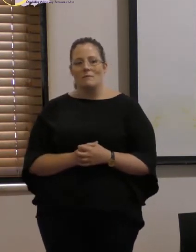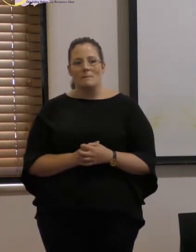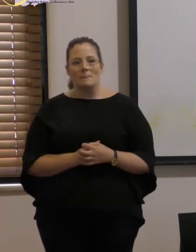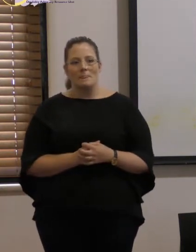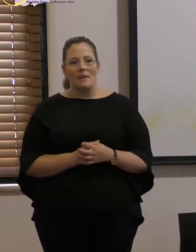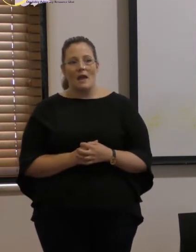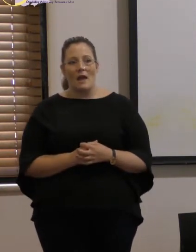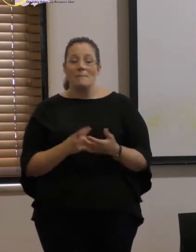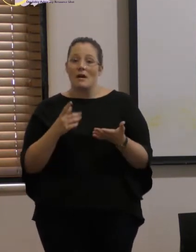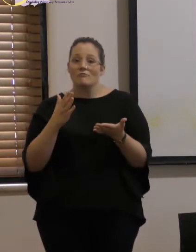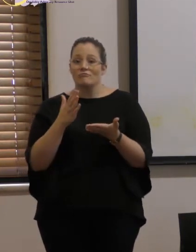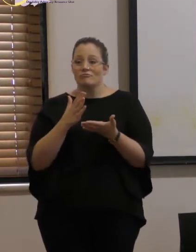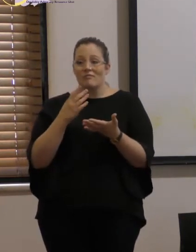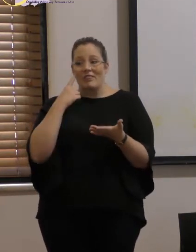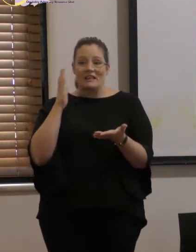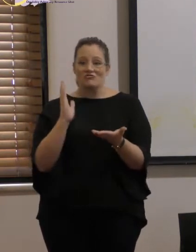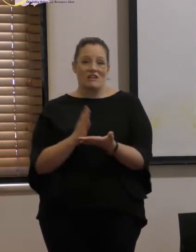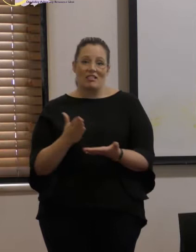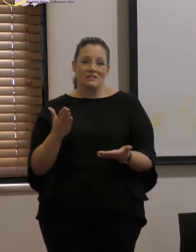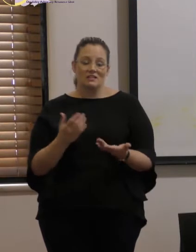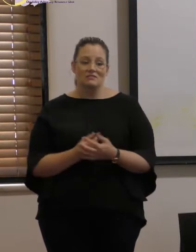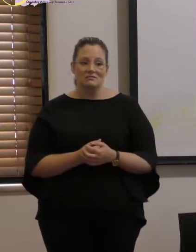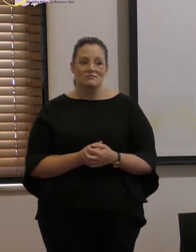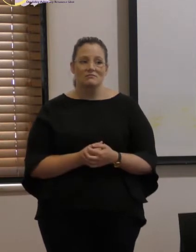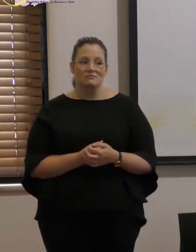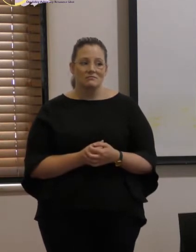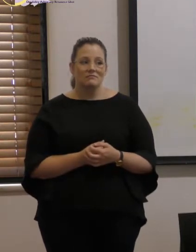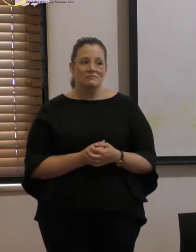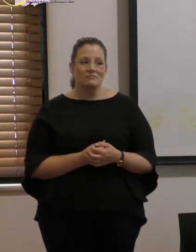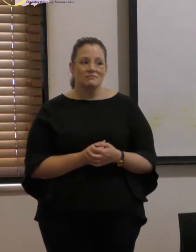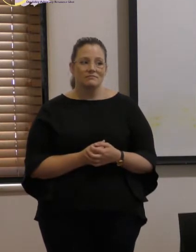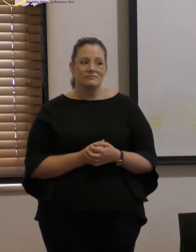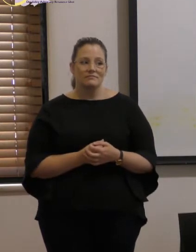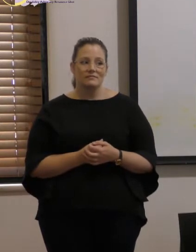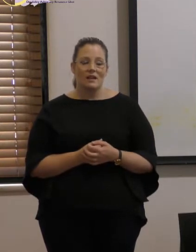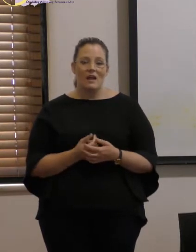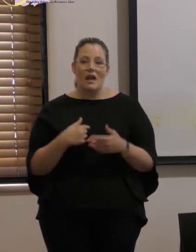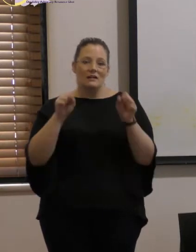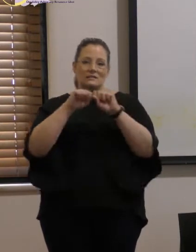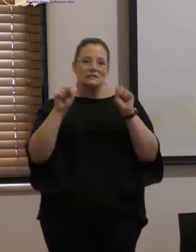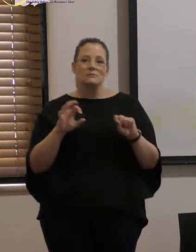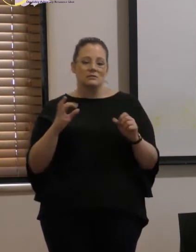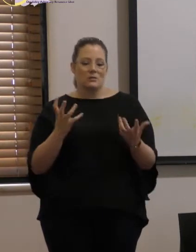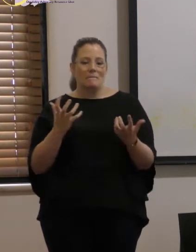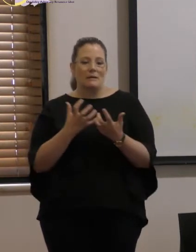reality in many instances, because our system isn't allowing adequate needs.